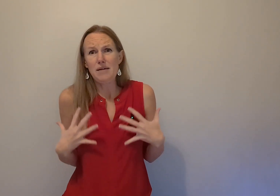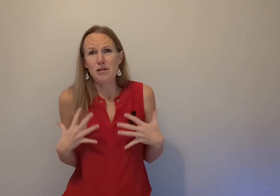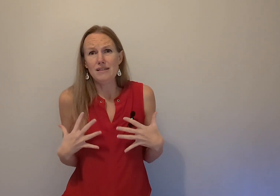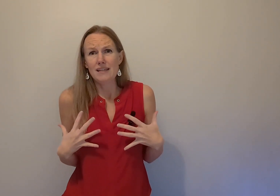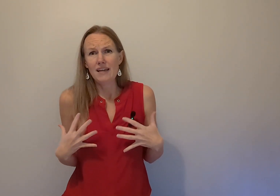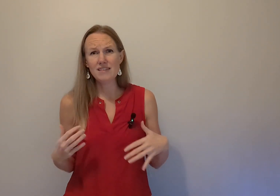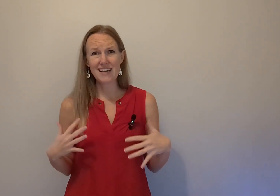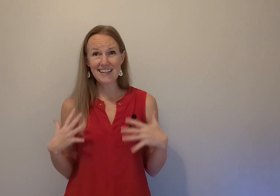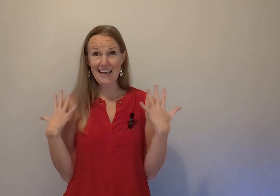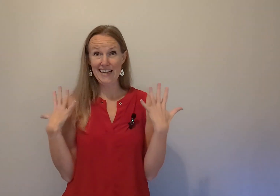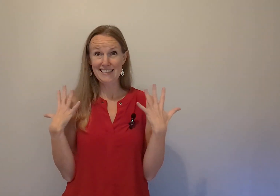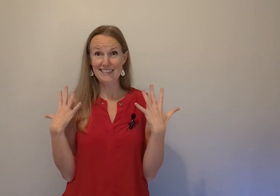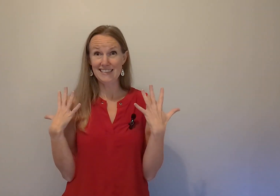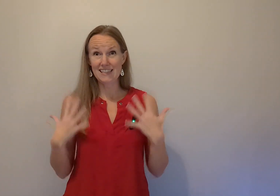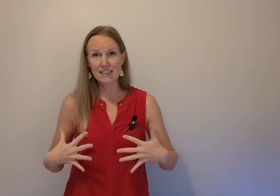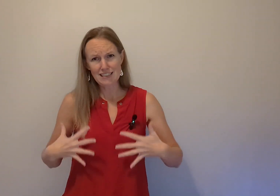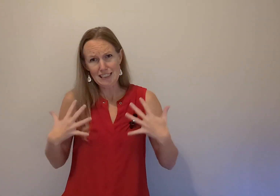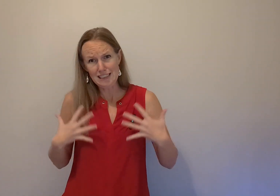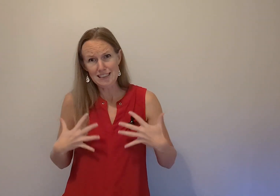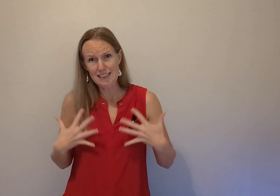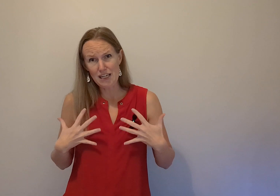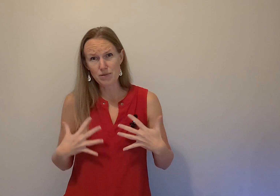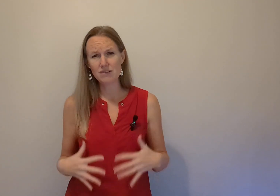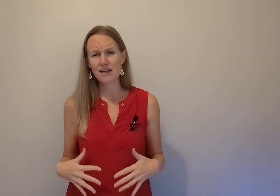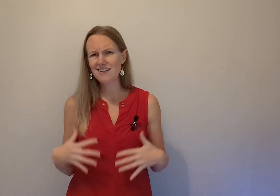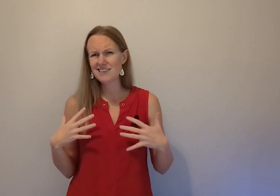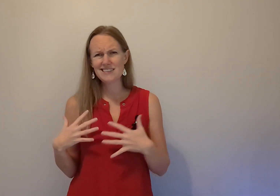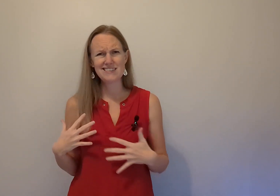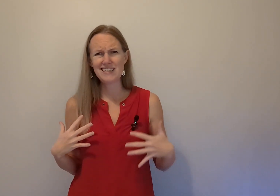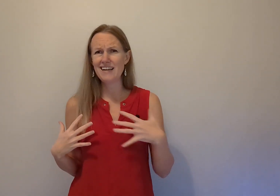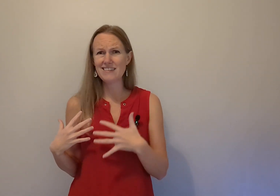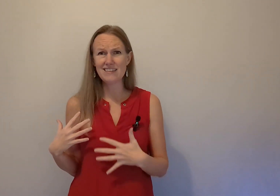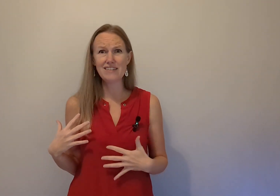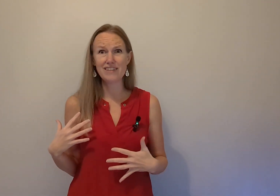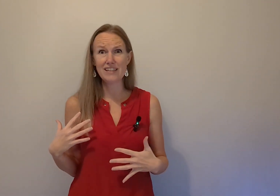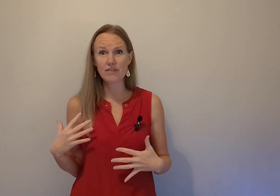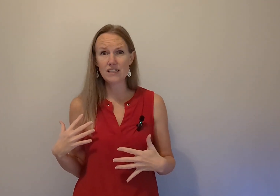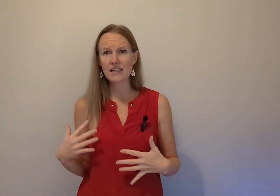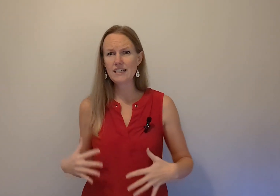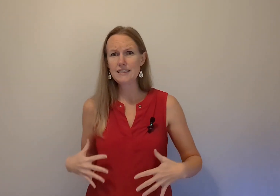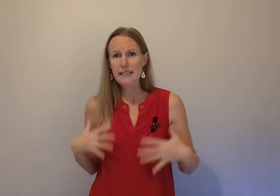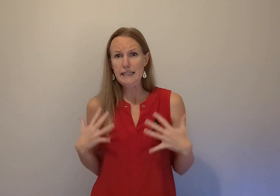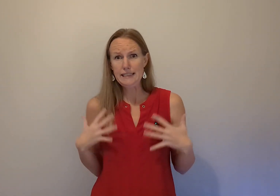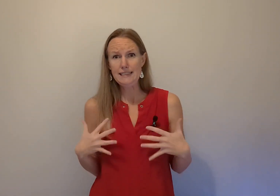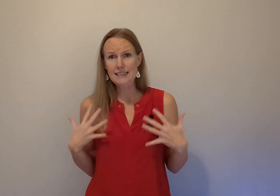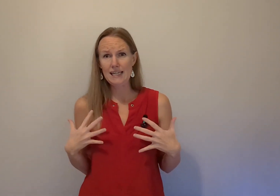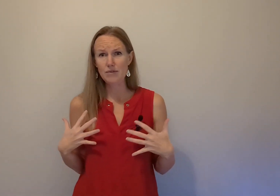unstable. Okay, it's kind of like anxious, like this, unstable. Okay, you're just generally feeling really uneasy,